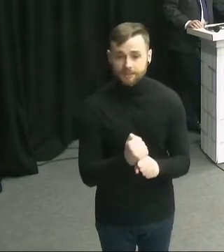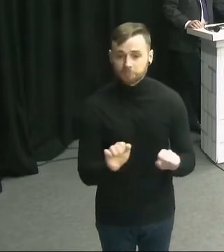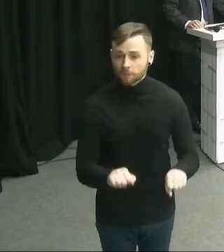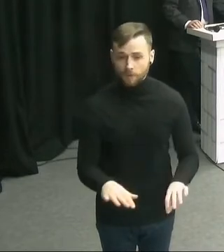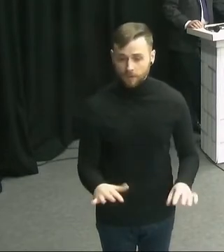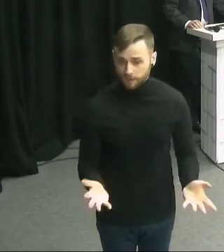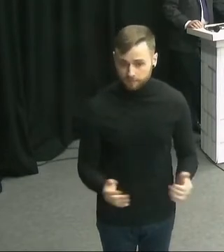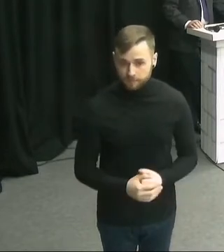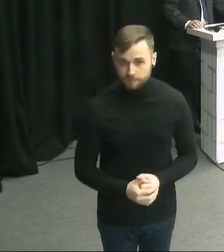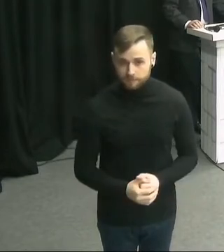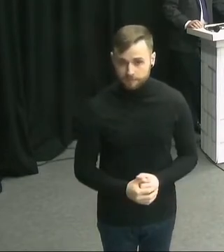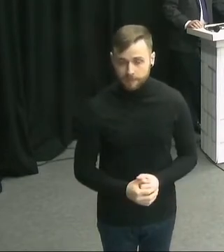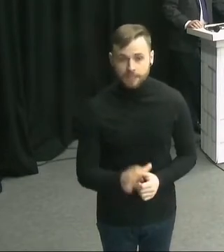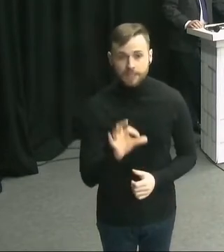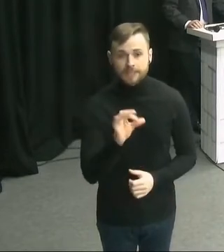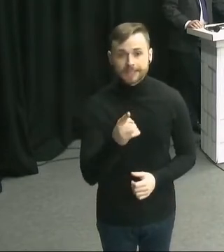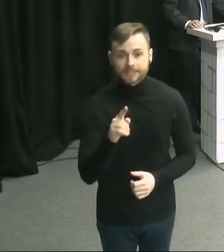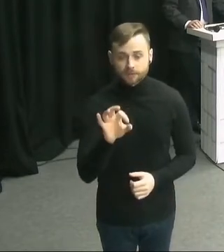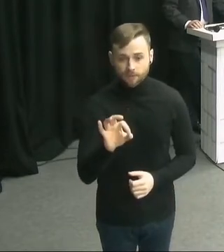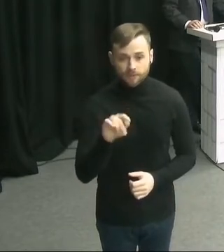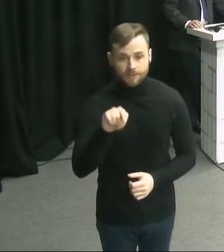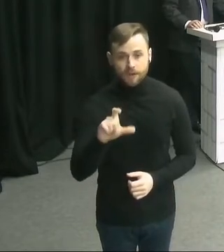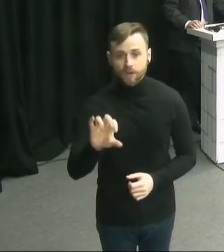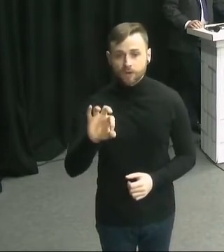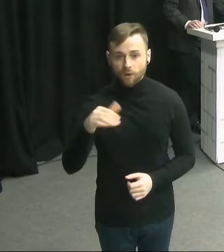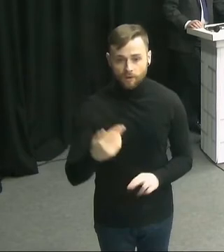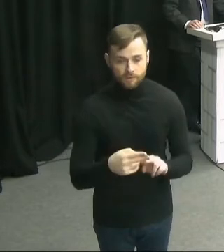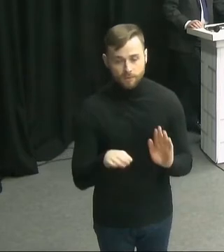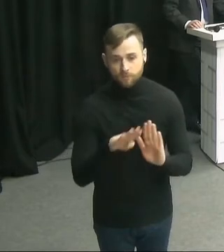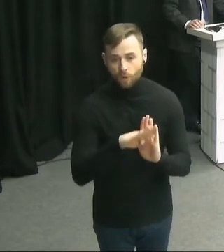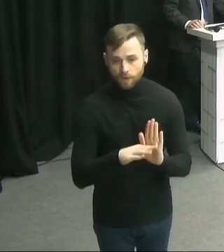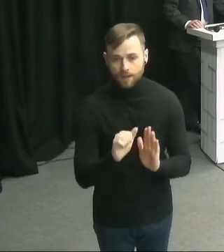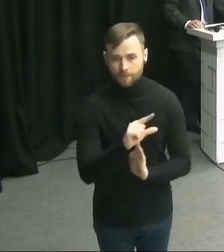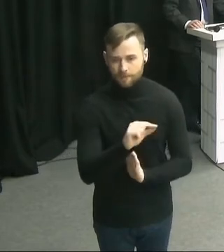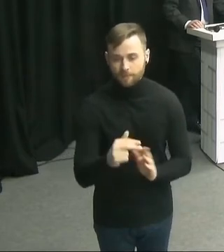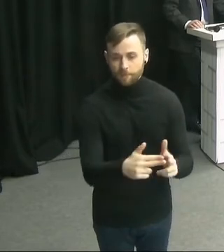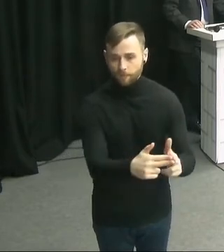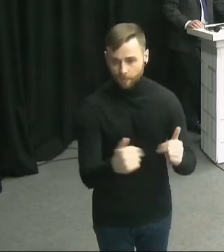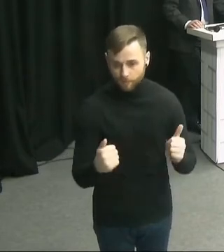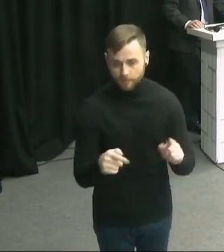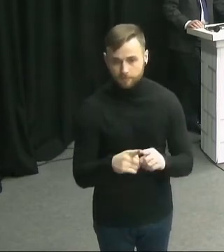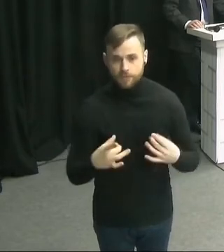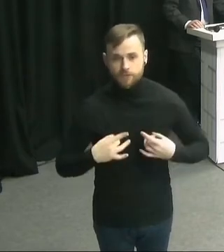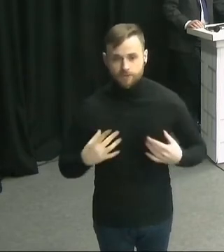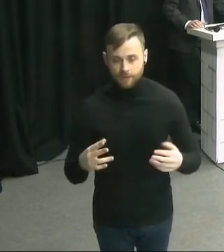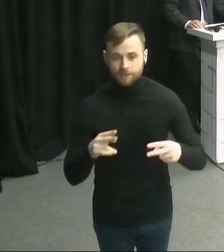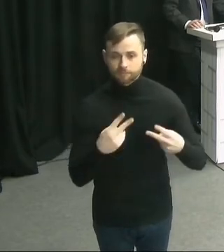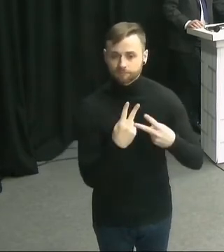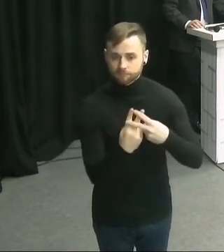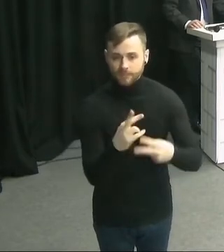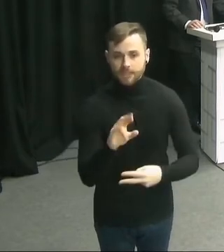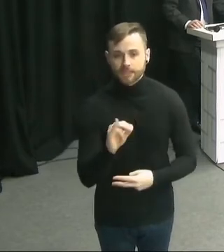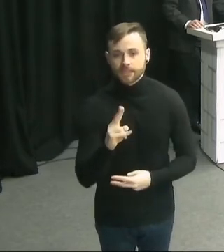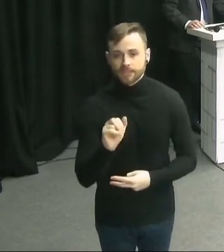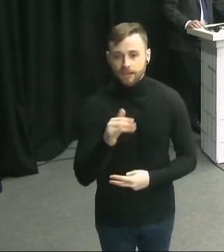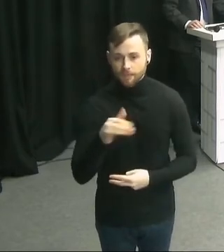to answer your questions. So go to slido.com, download the app,